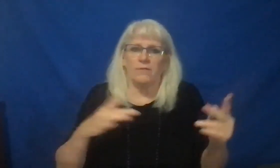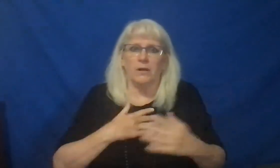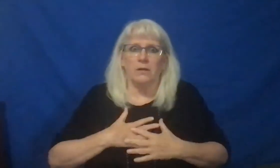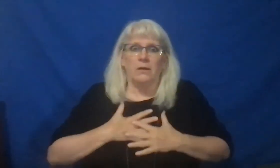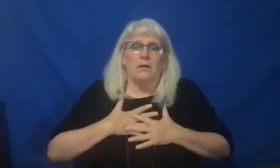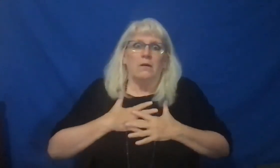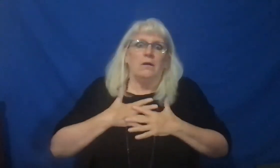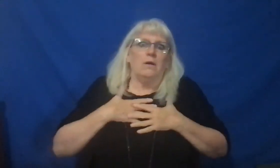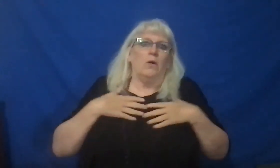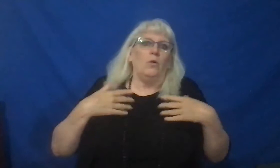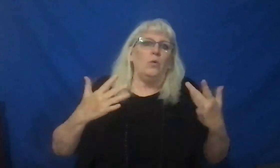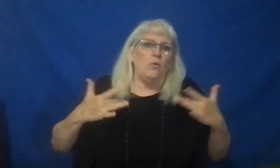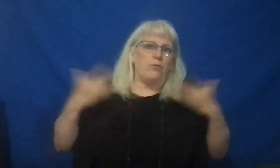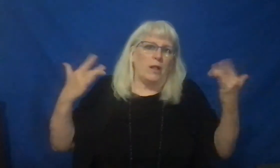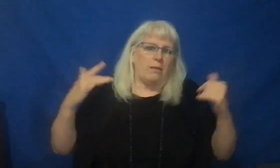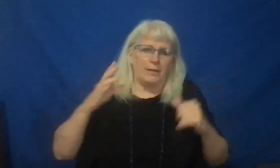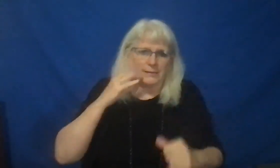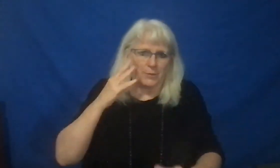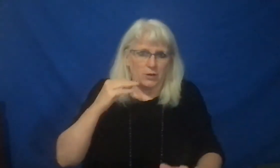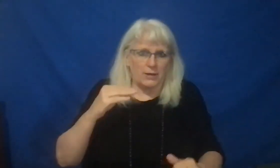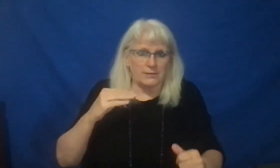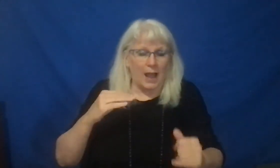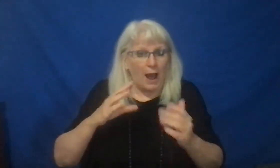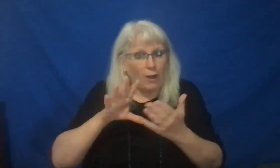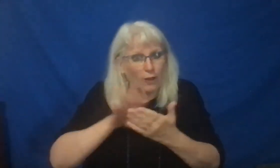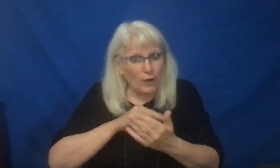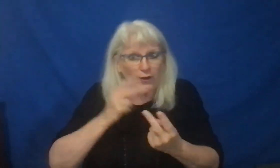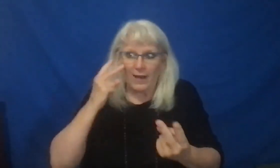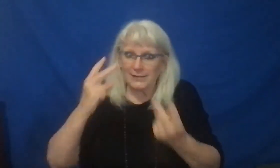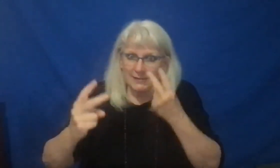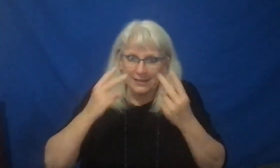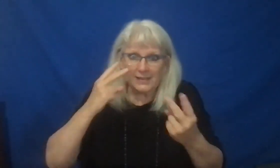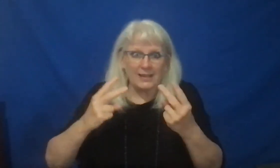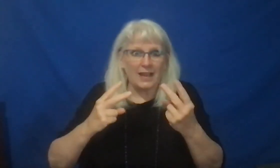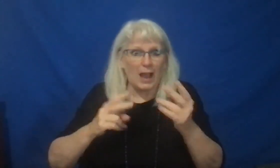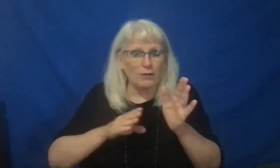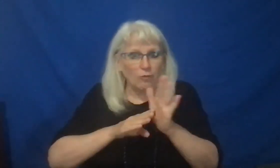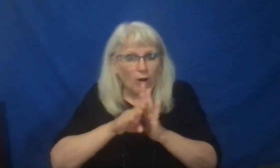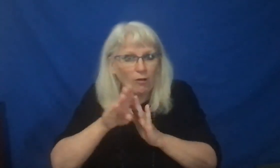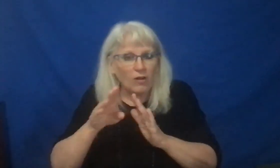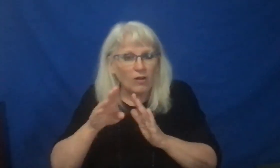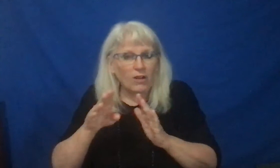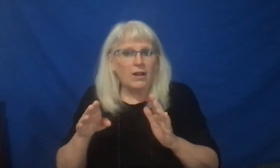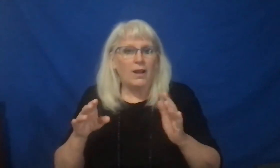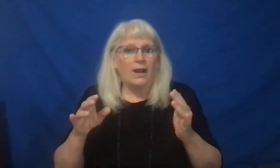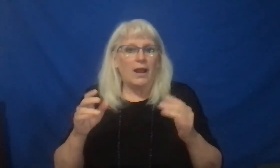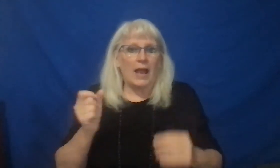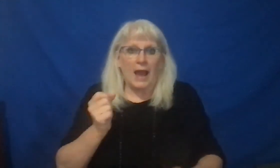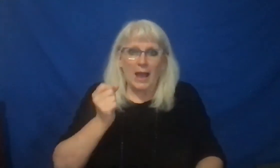learn and see and grow in understanding of of the fellowship of AA,